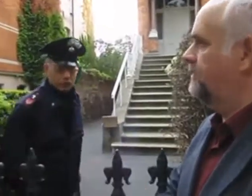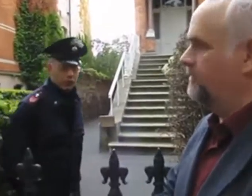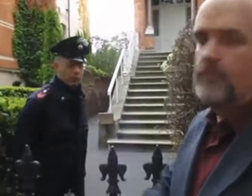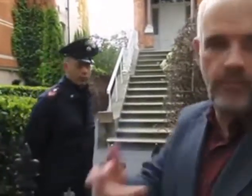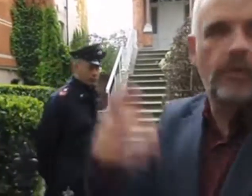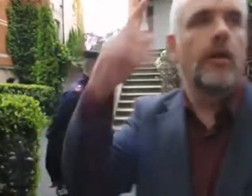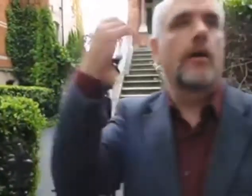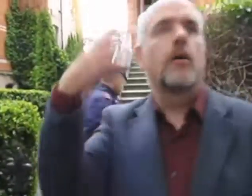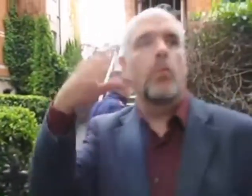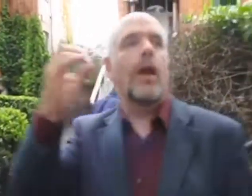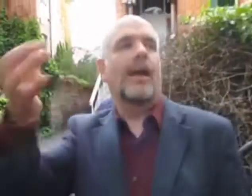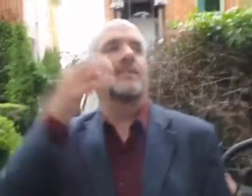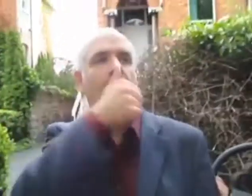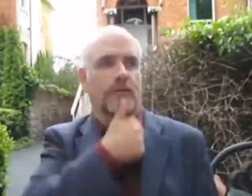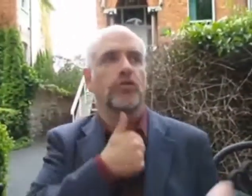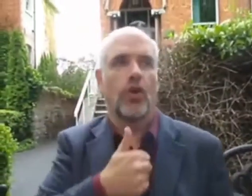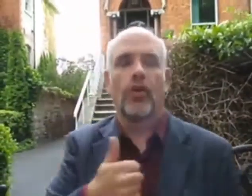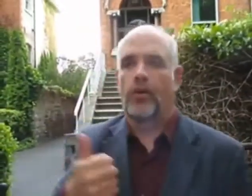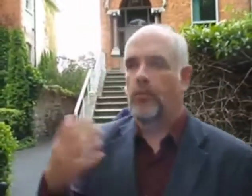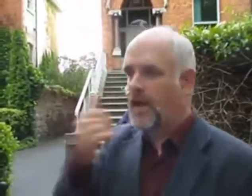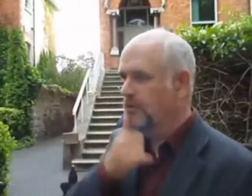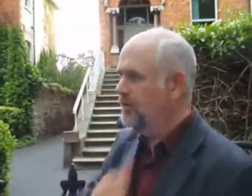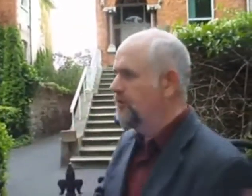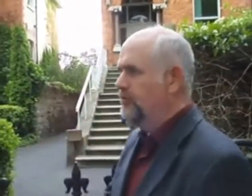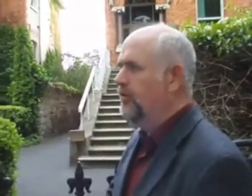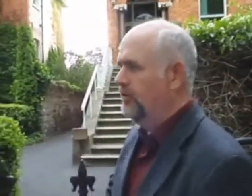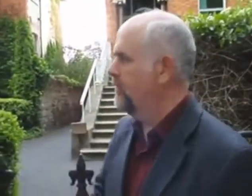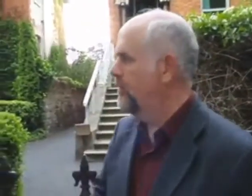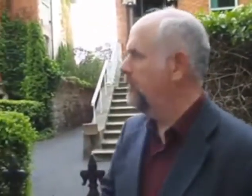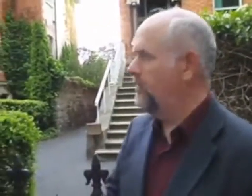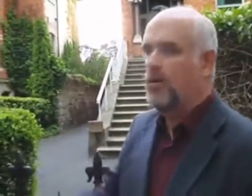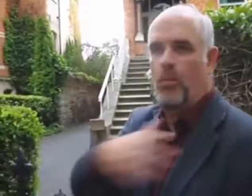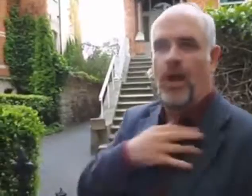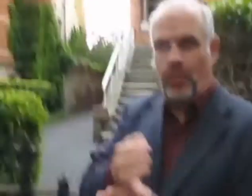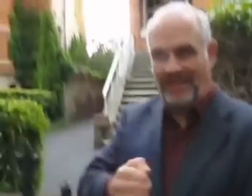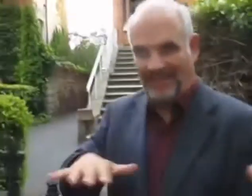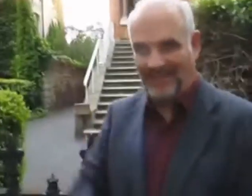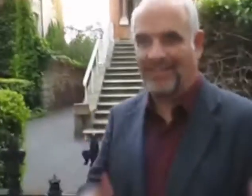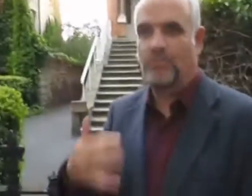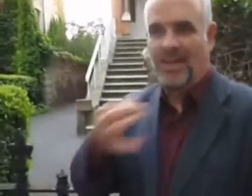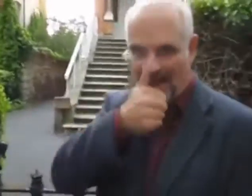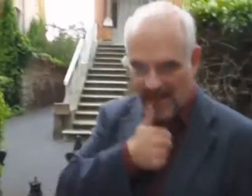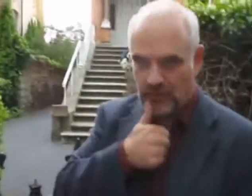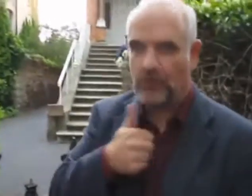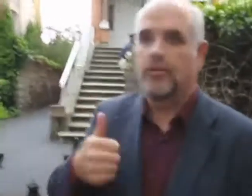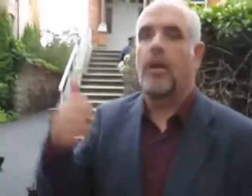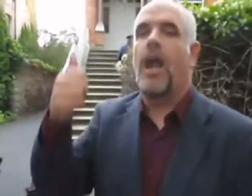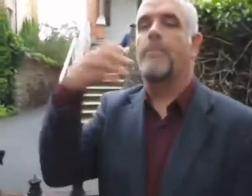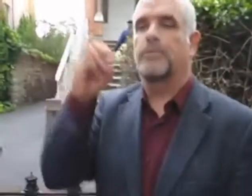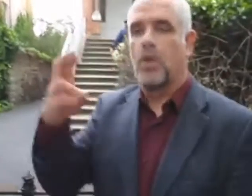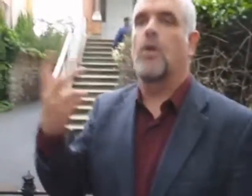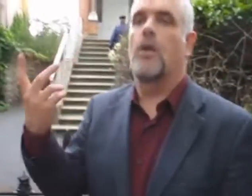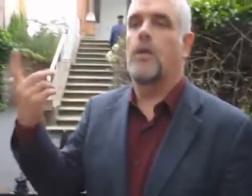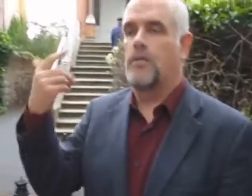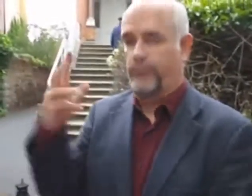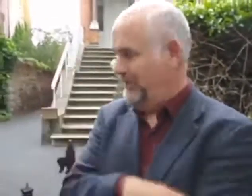this letter here. So if you could just acknowledge it and just that the ambassador acknowledges that they've received the letter when